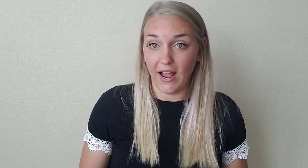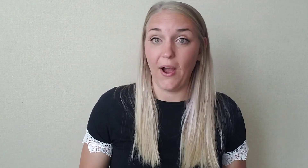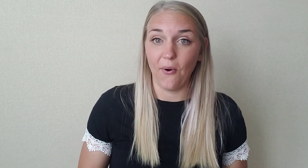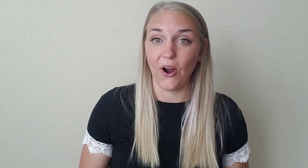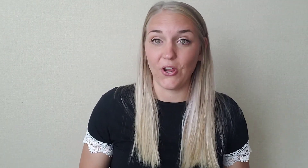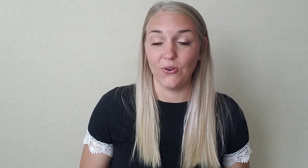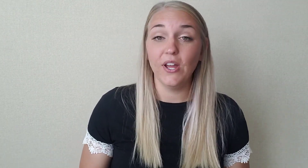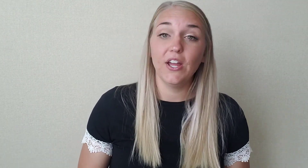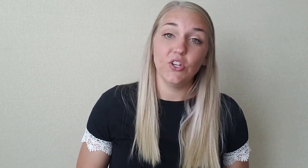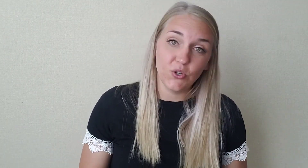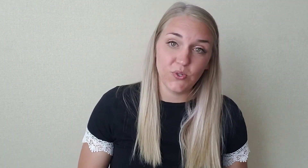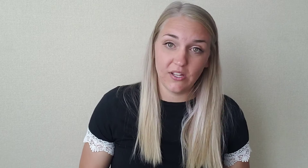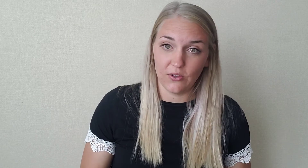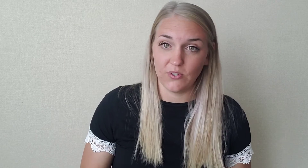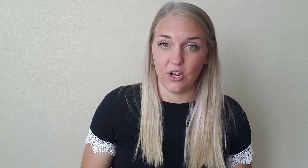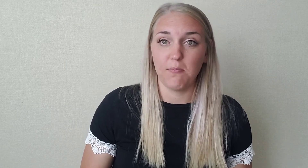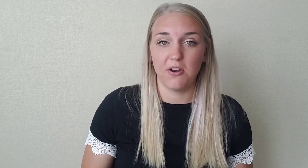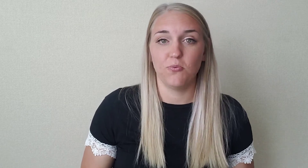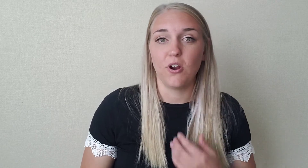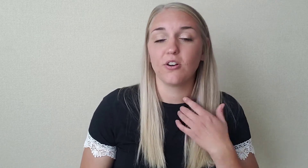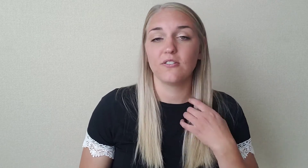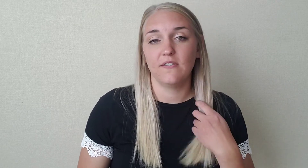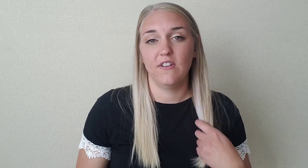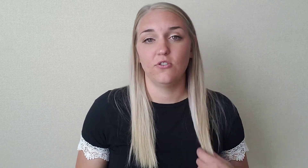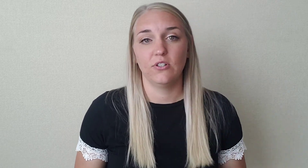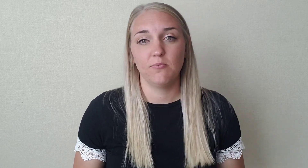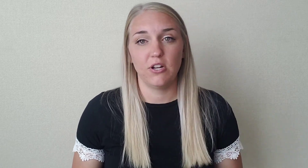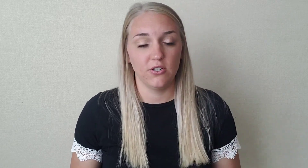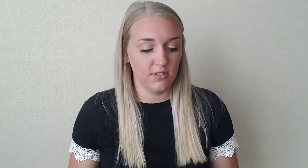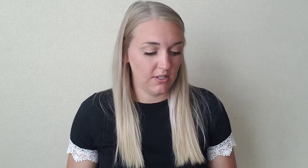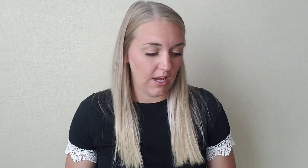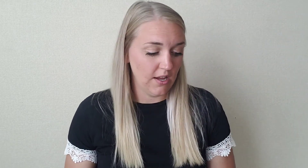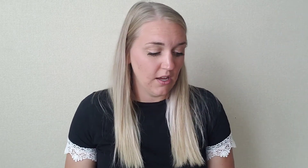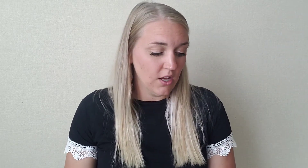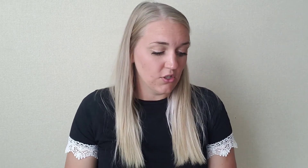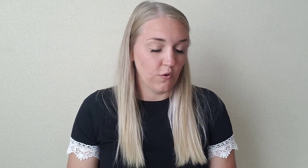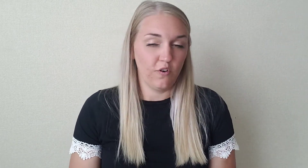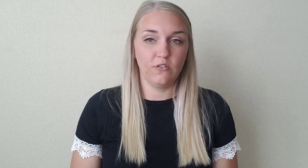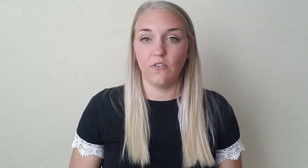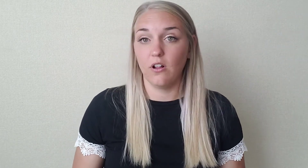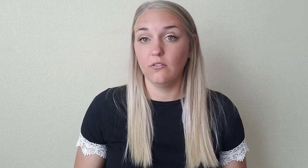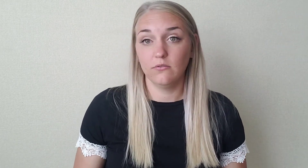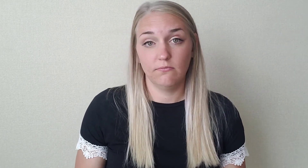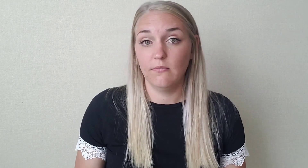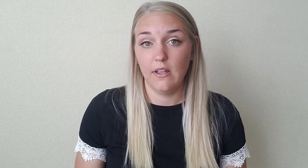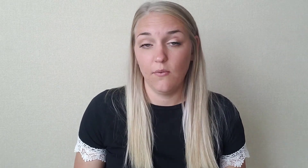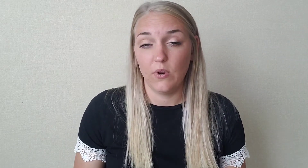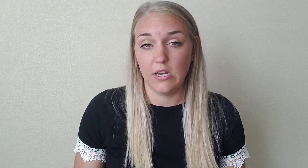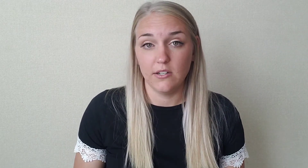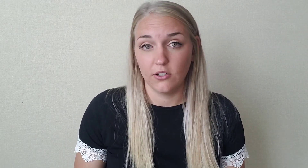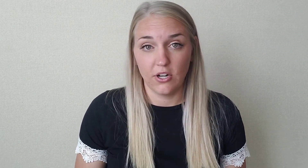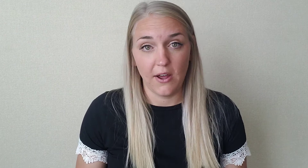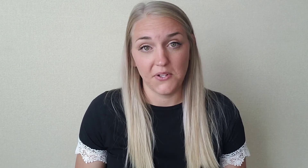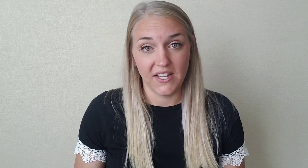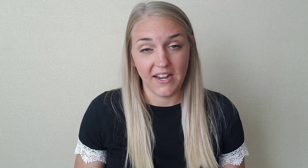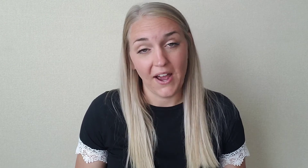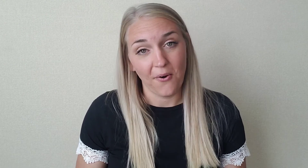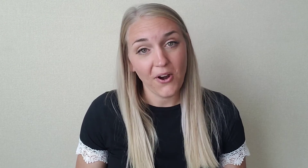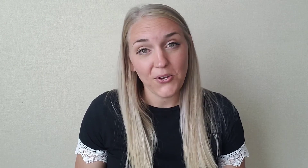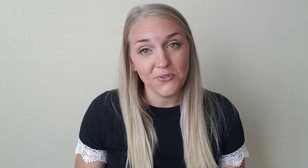how are you, using those non-manual markers and facial expressions, okay? So first of all, we need to learn how to sign how are you, so that